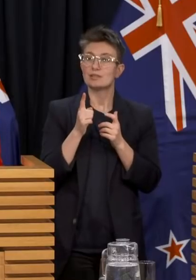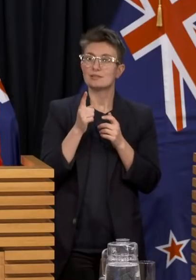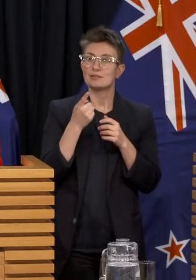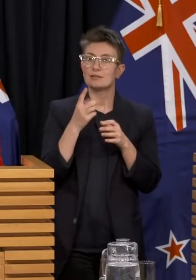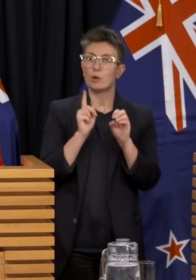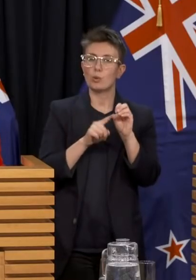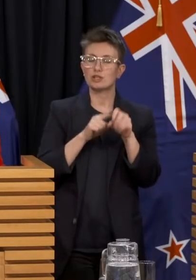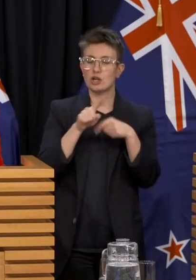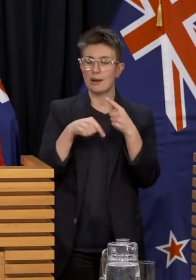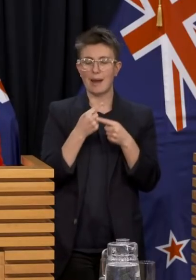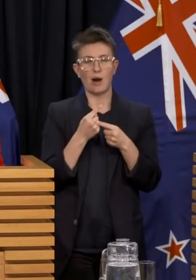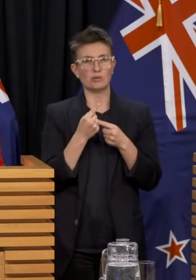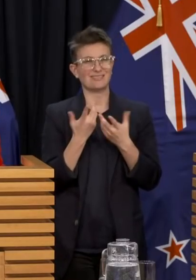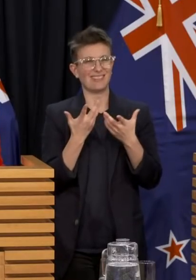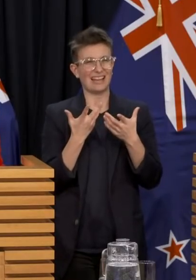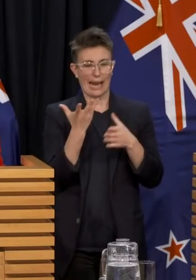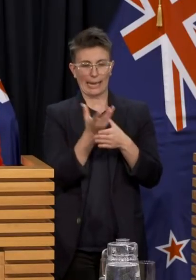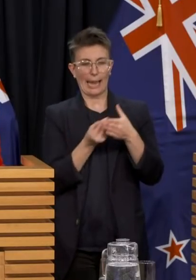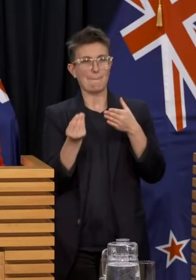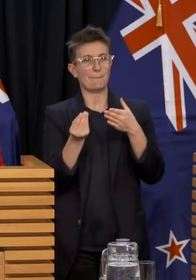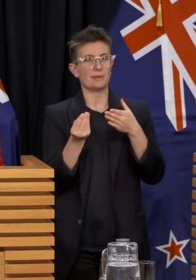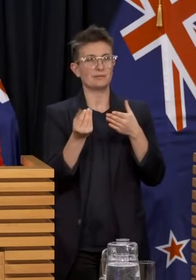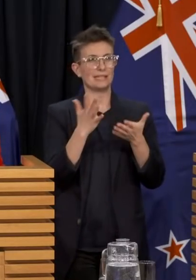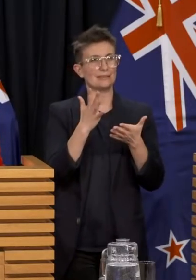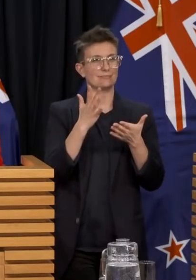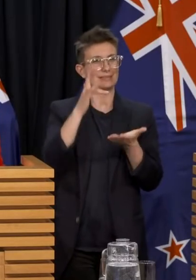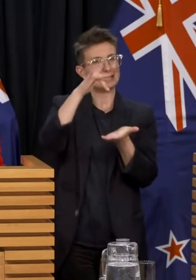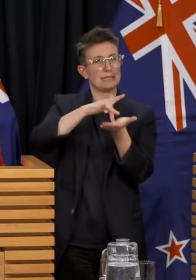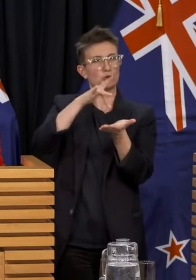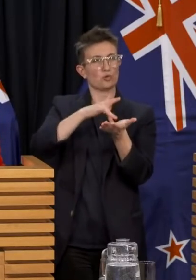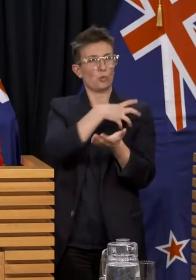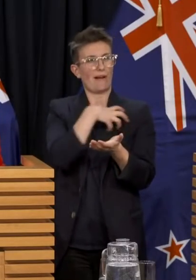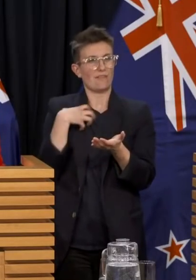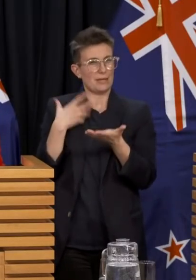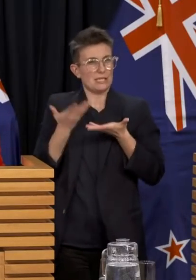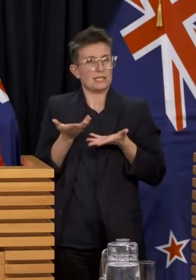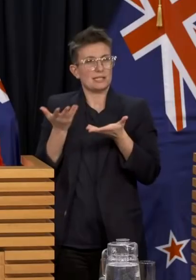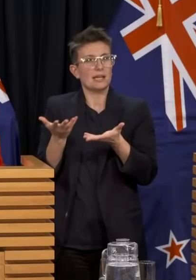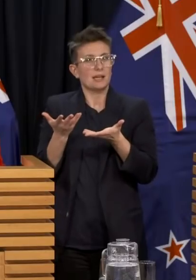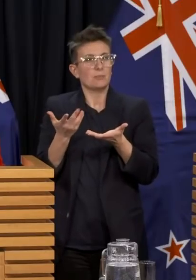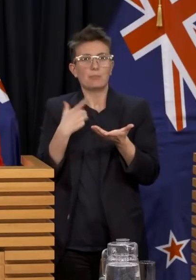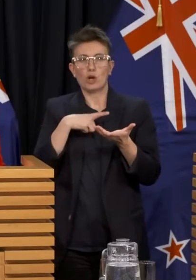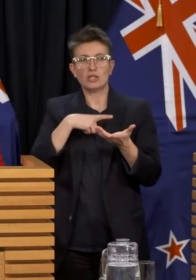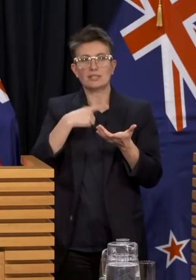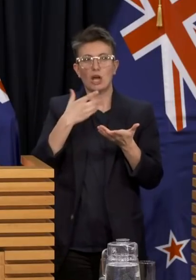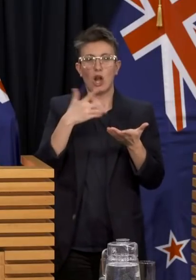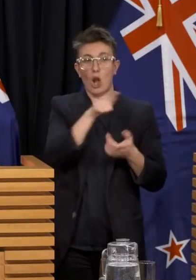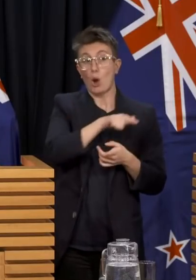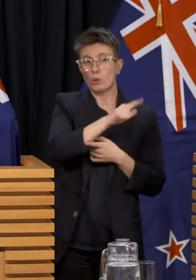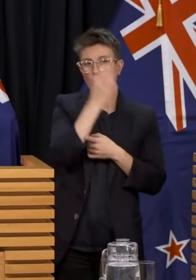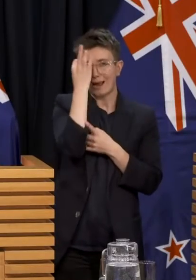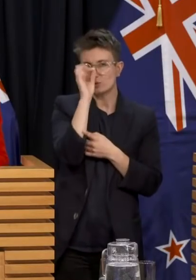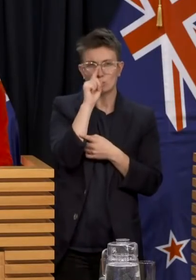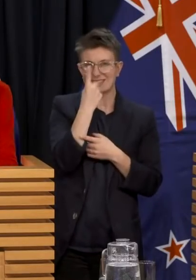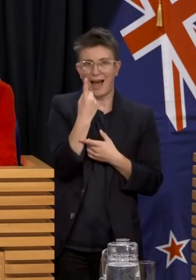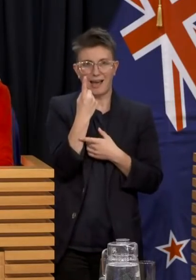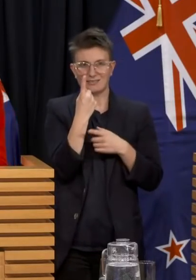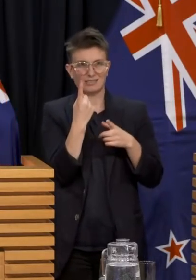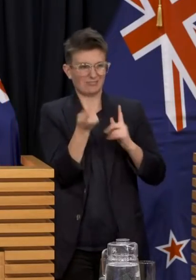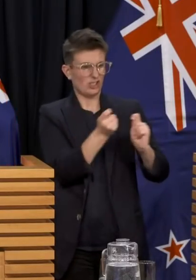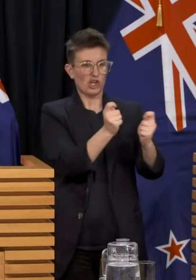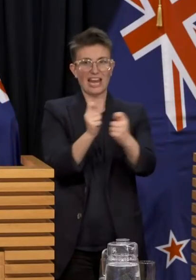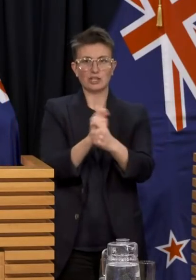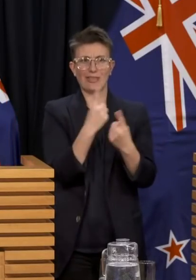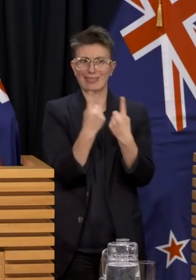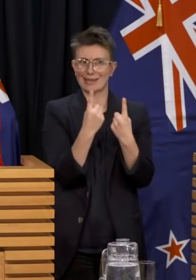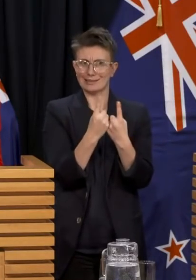to actually do their adaptation style work, and obviously there's been a reference to it with the RNA, but that could potentially be years away. So I think you've already